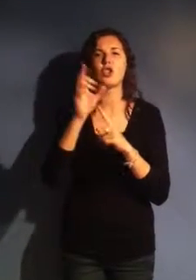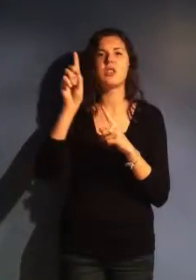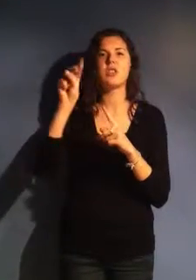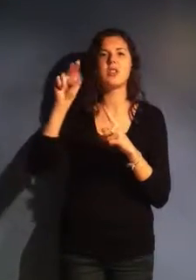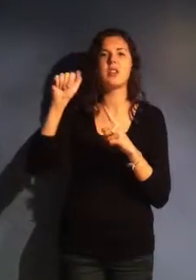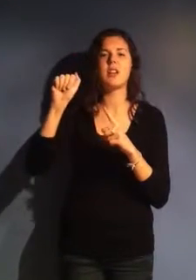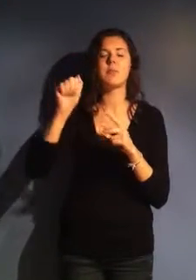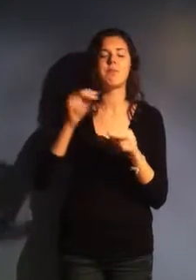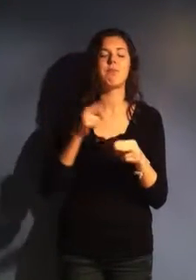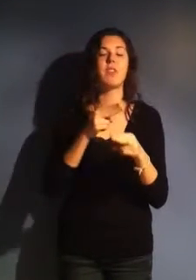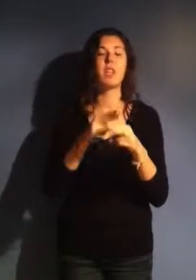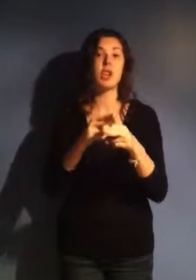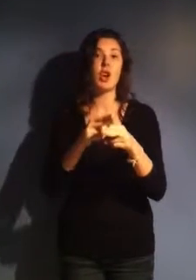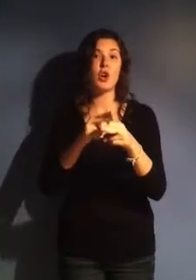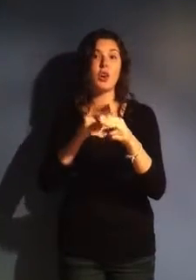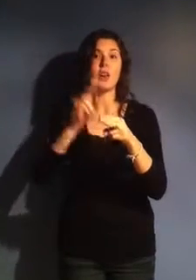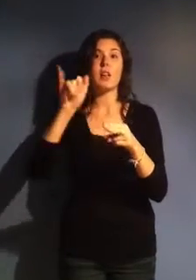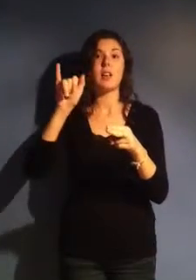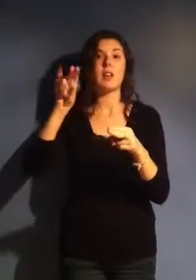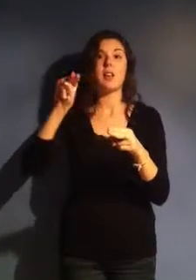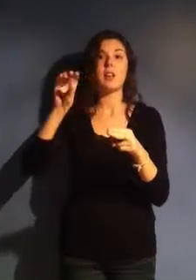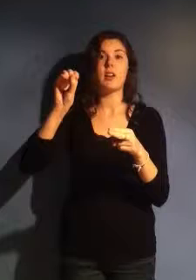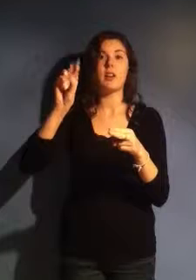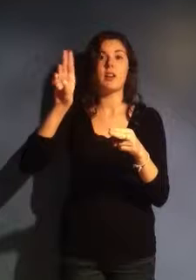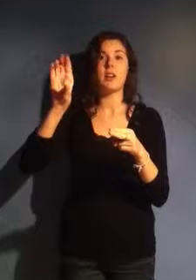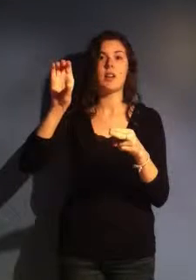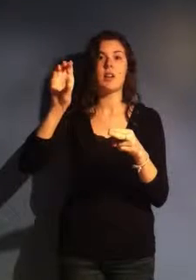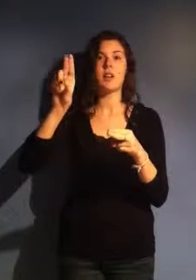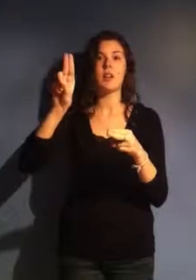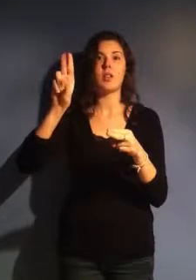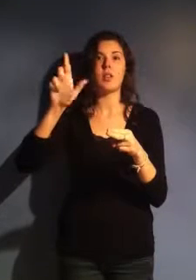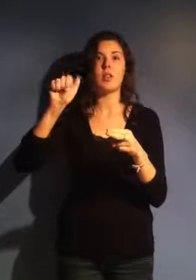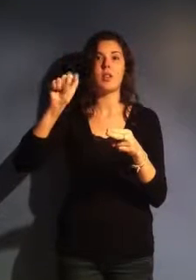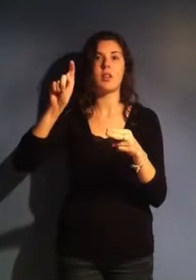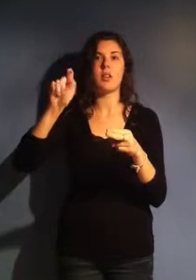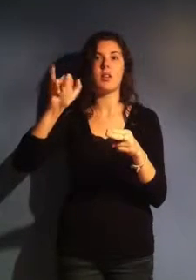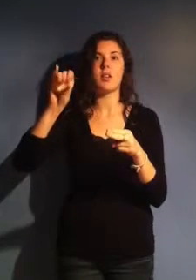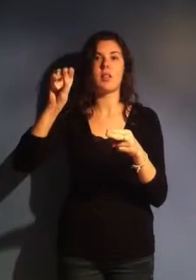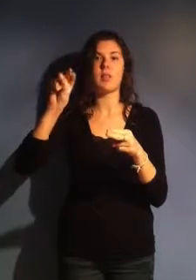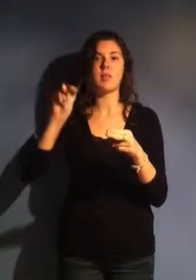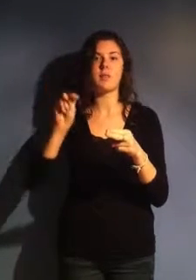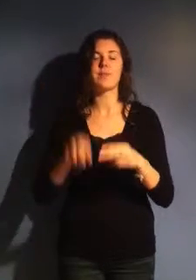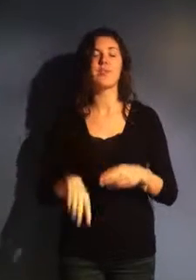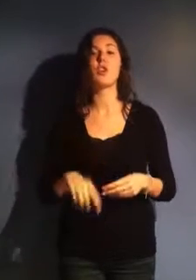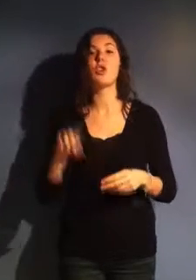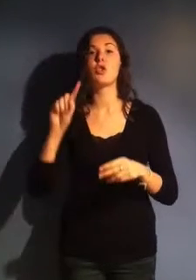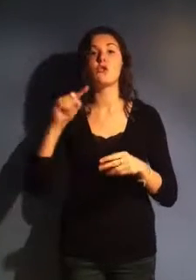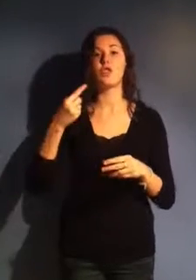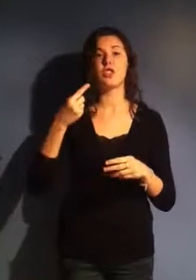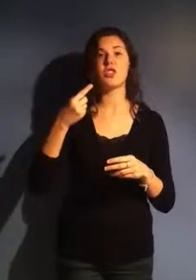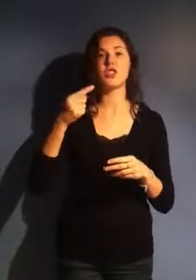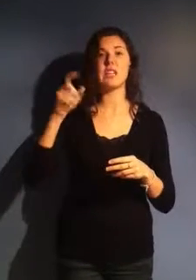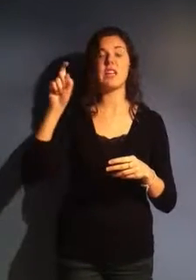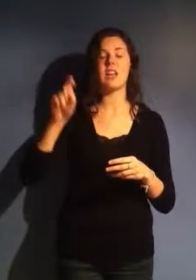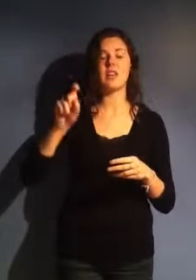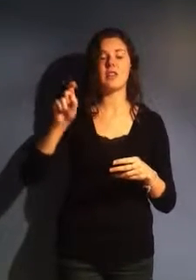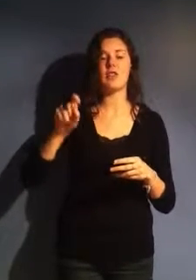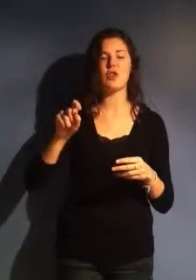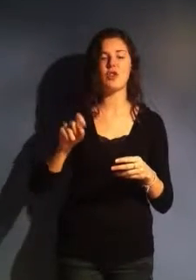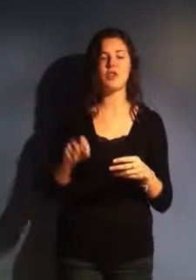inoculation. So the first thing I need to do is I need to figure out what number the